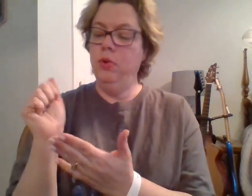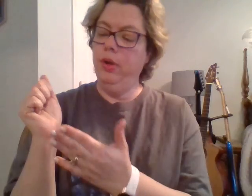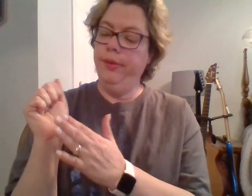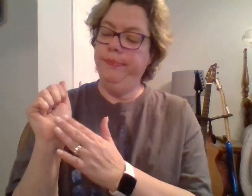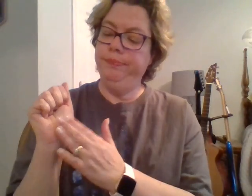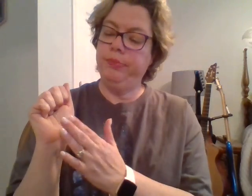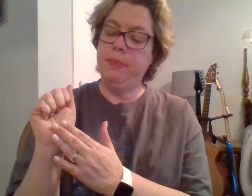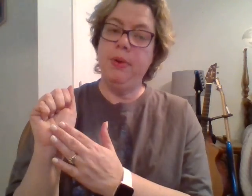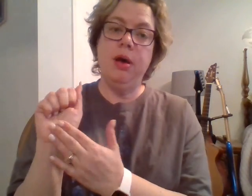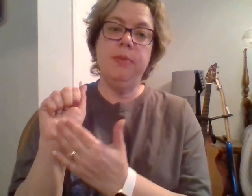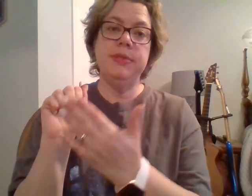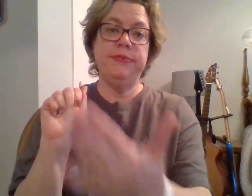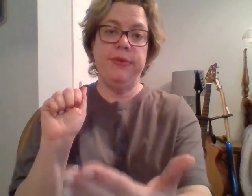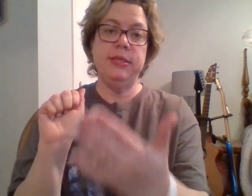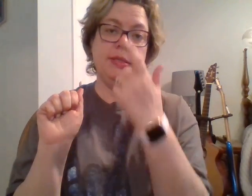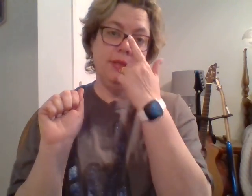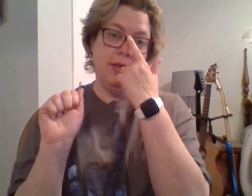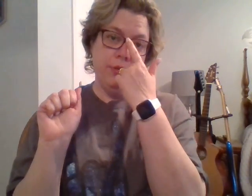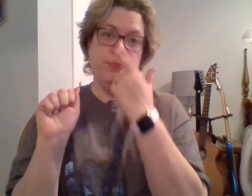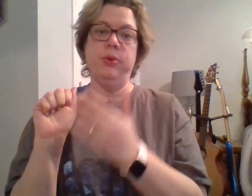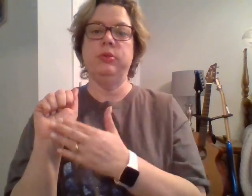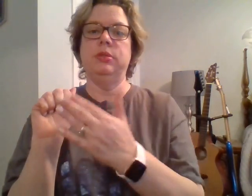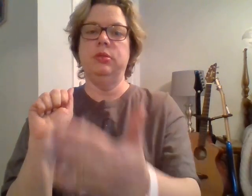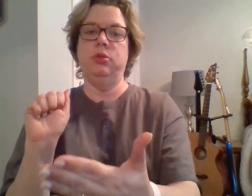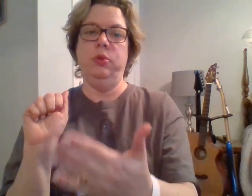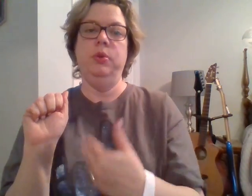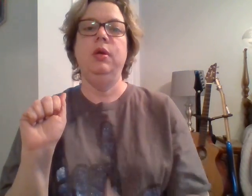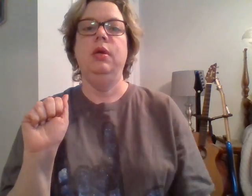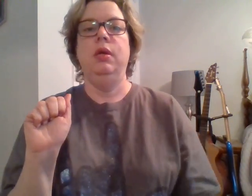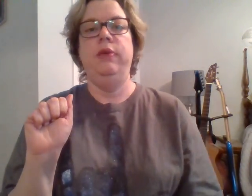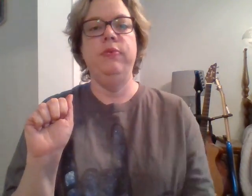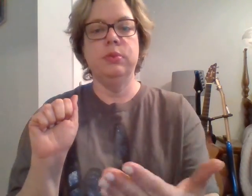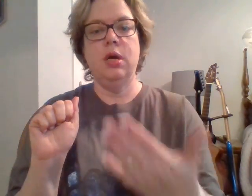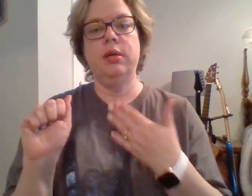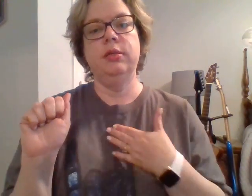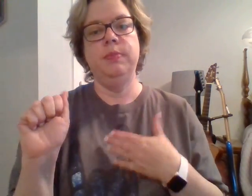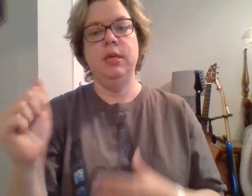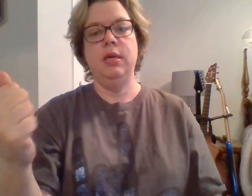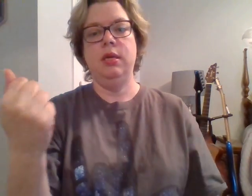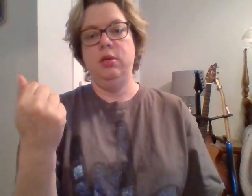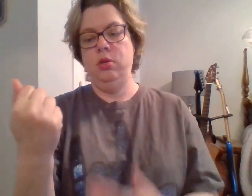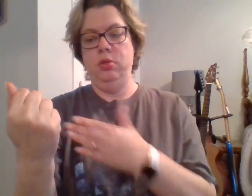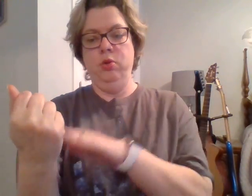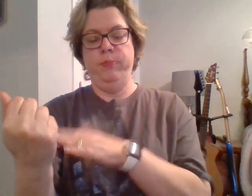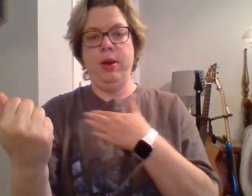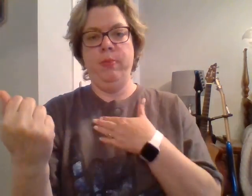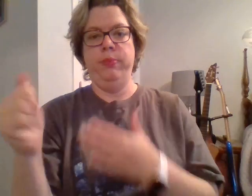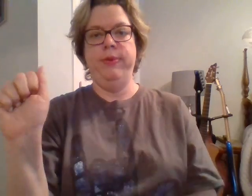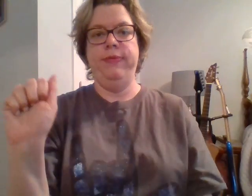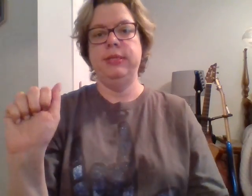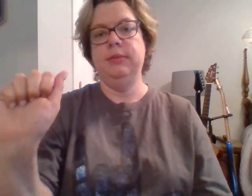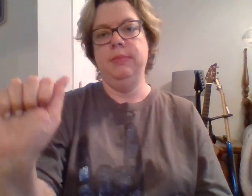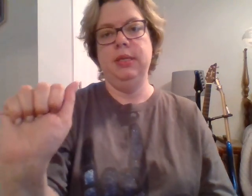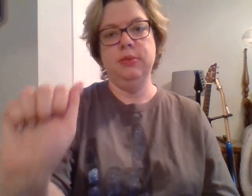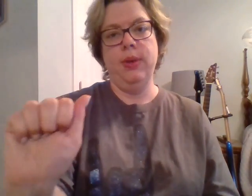your palm is facing the other person. So if you were talking to me, your palm would be facing me. So